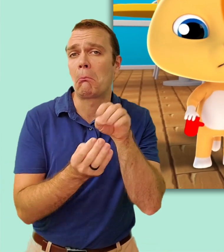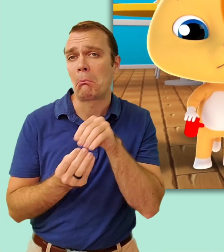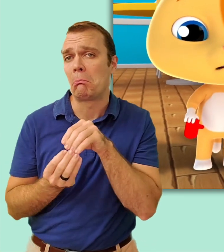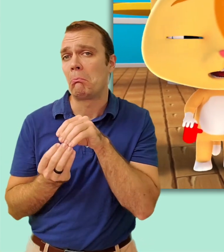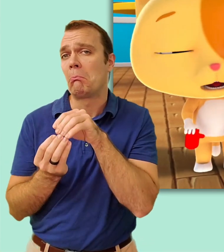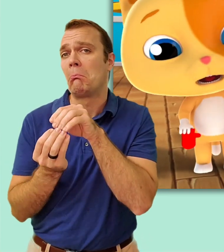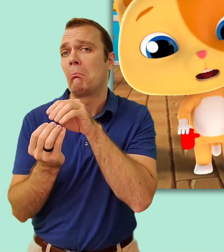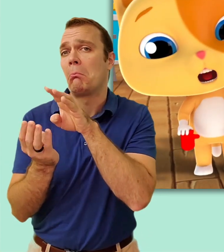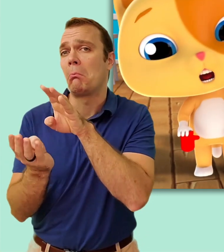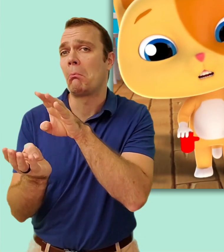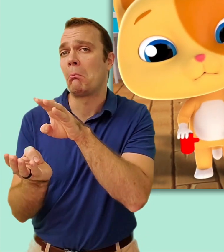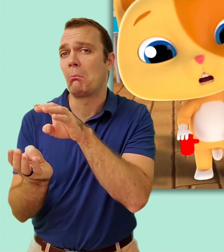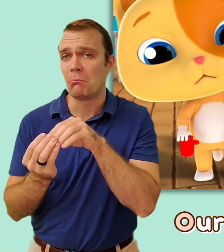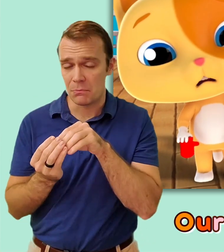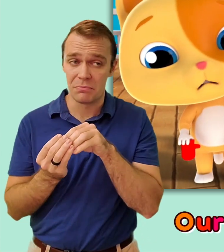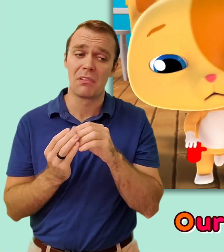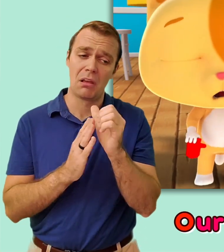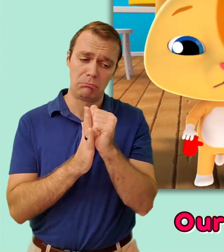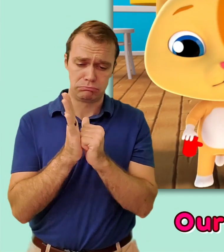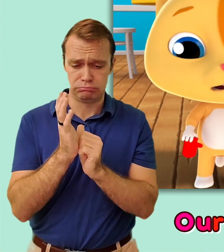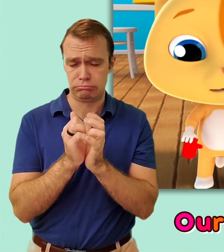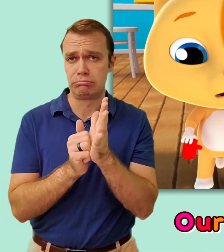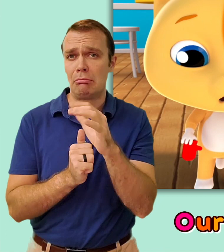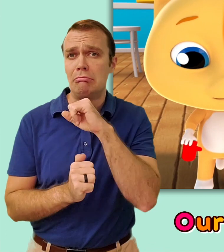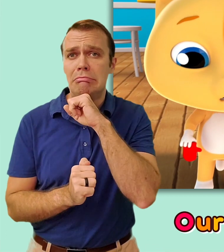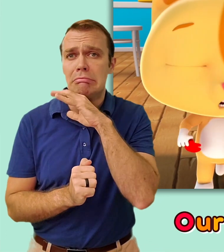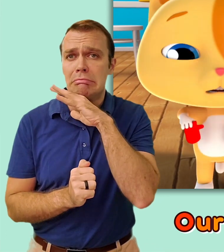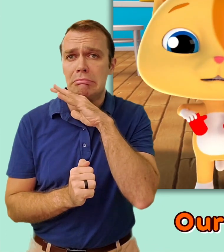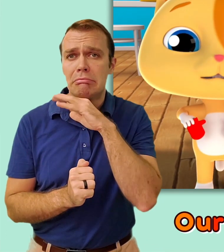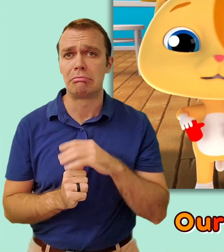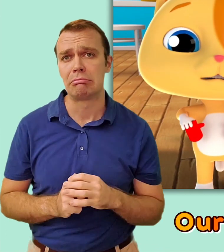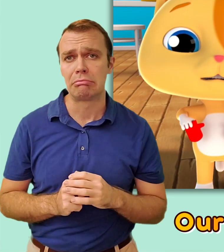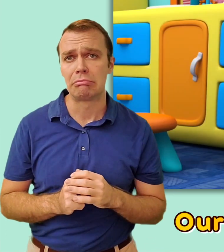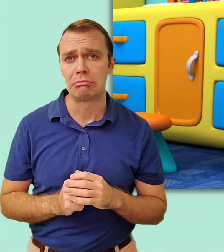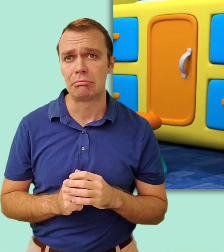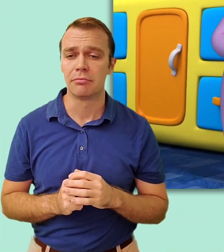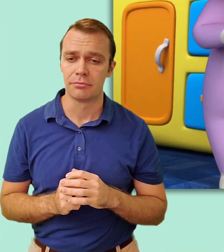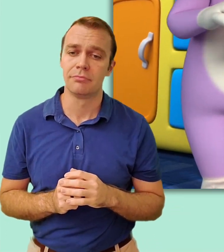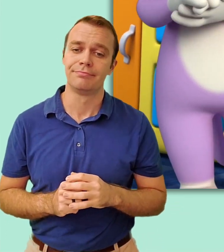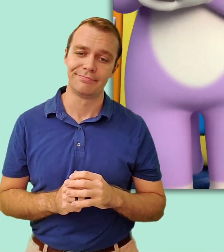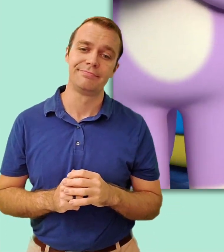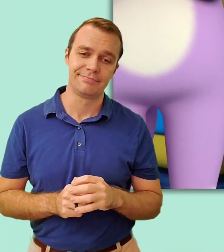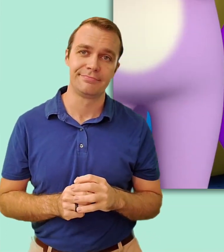Meow, meow, our mittens we have soiled.